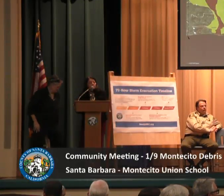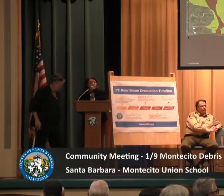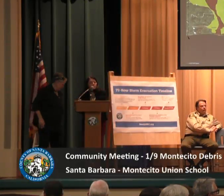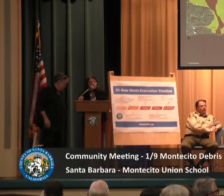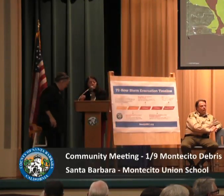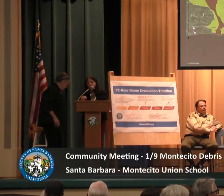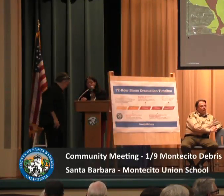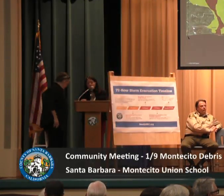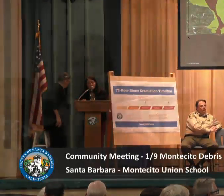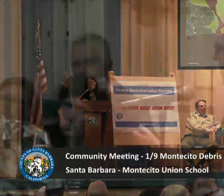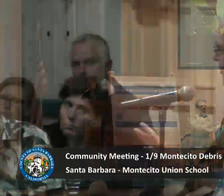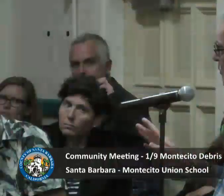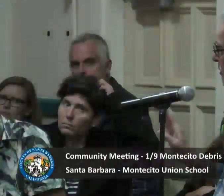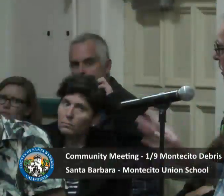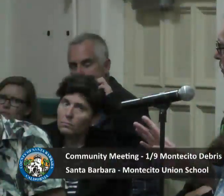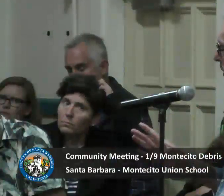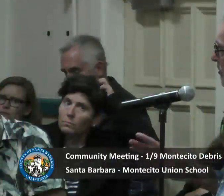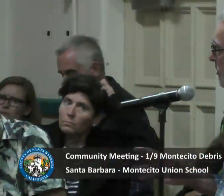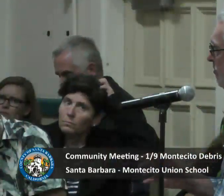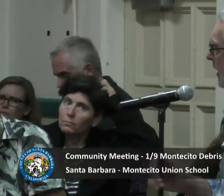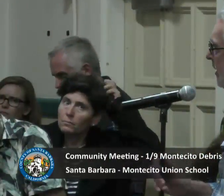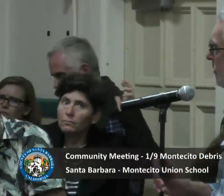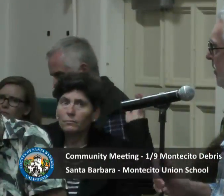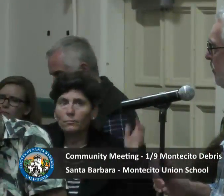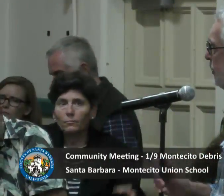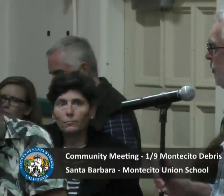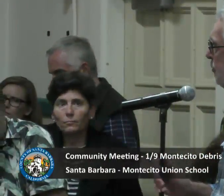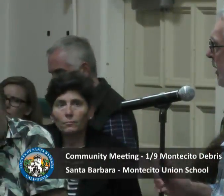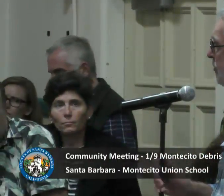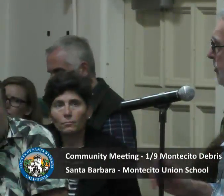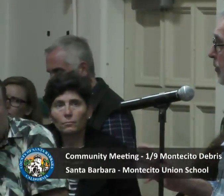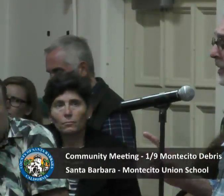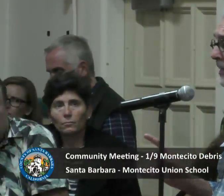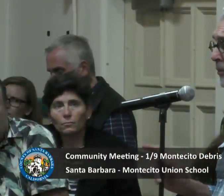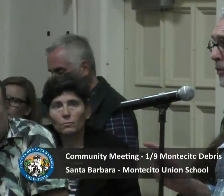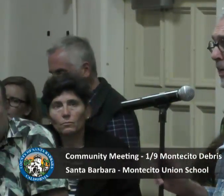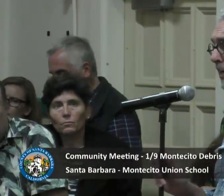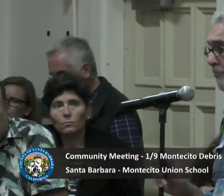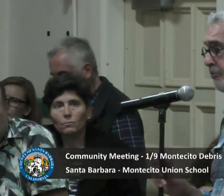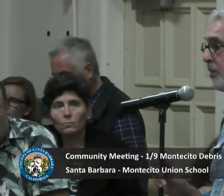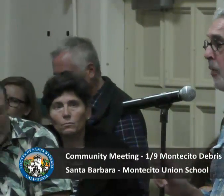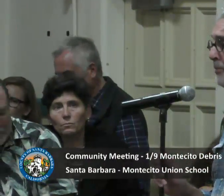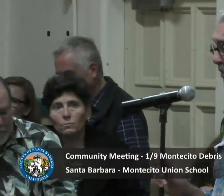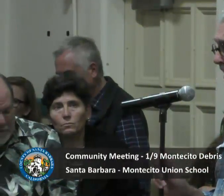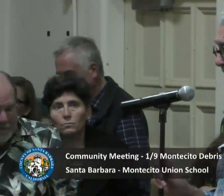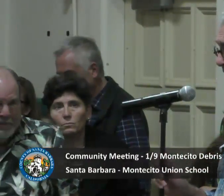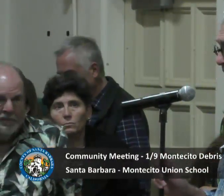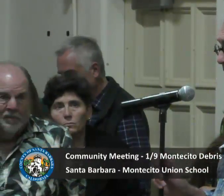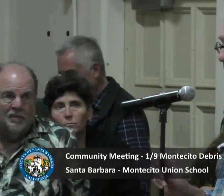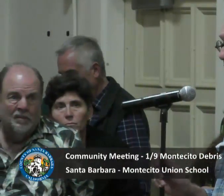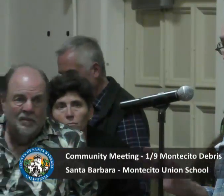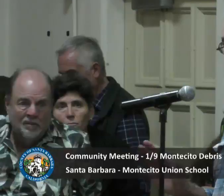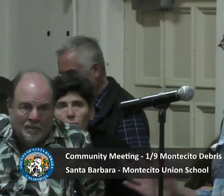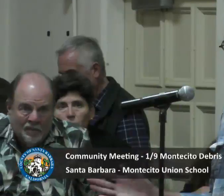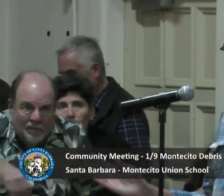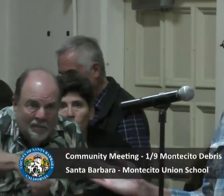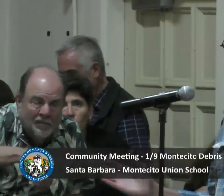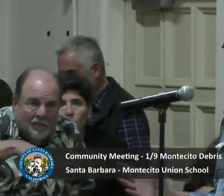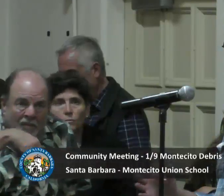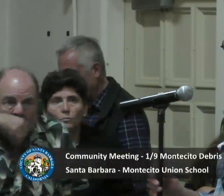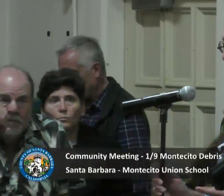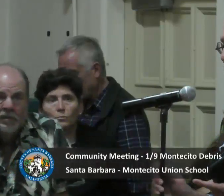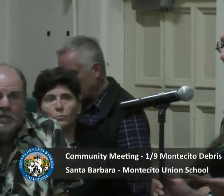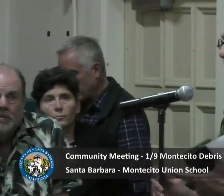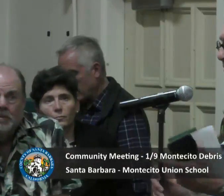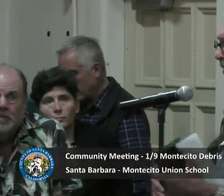people having problems with deductible issues and other things relating to their insurance policy. I want to give you a free website. Many of you know